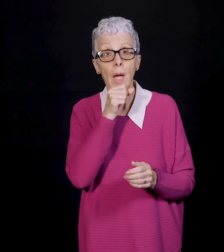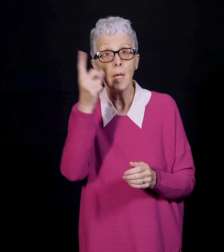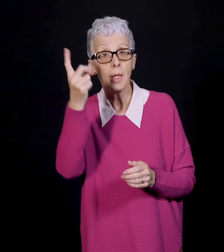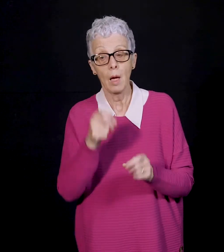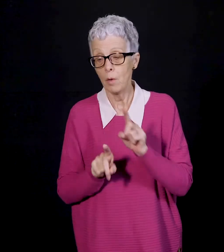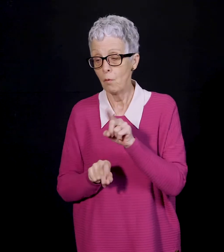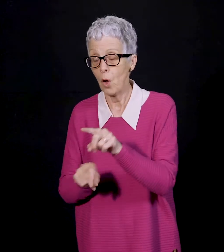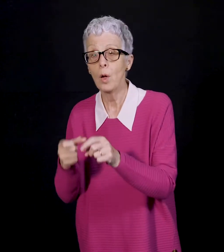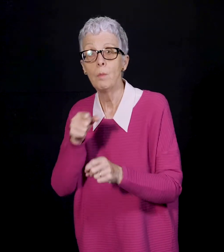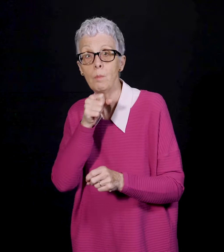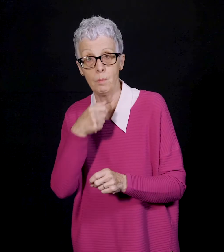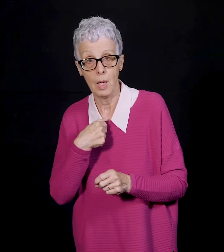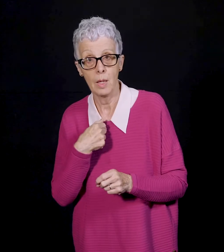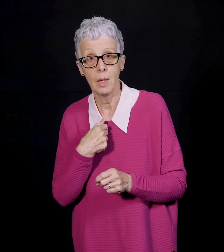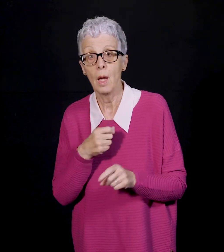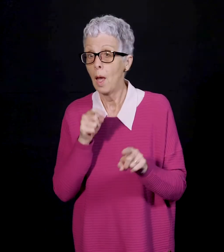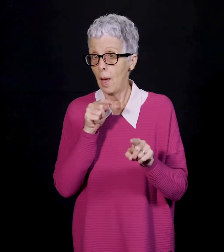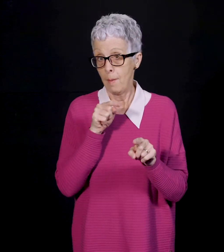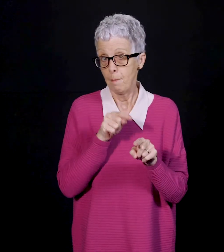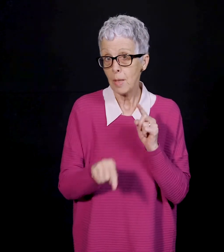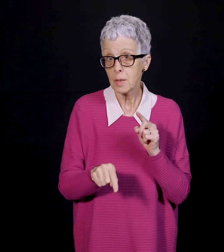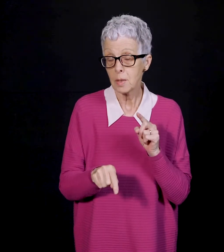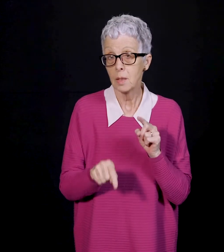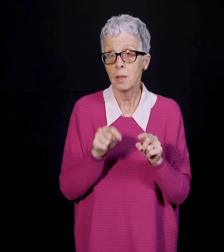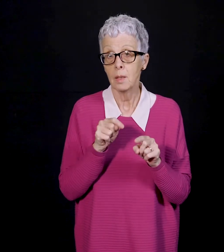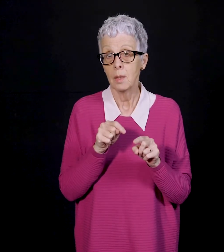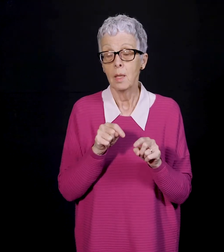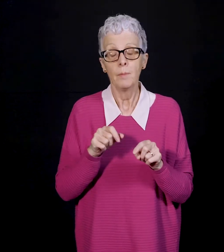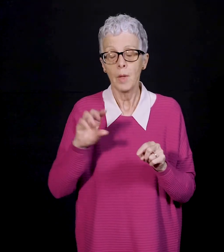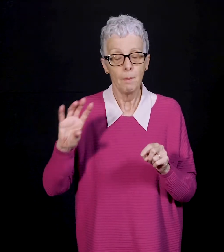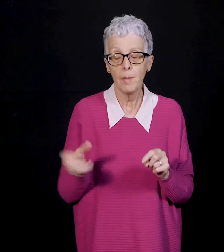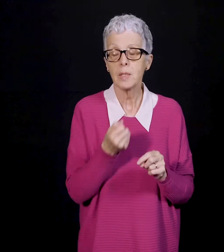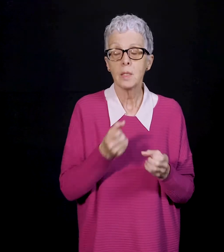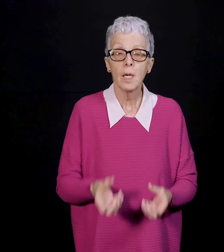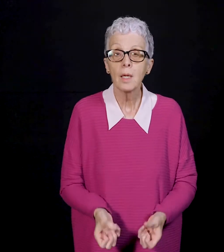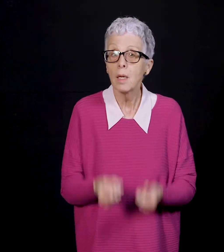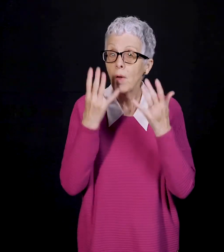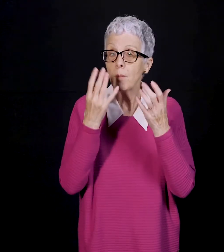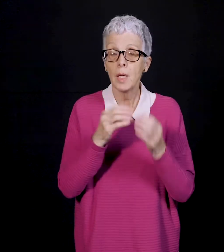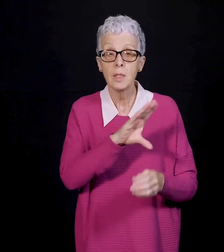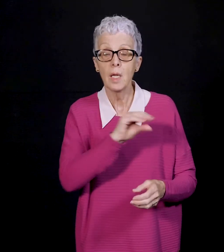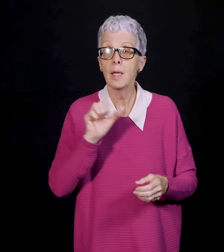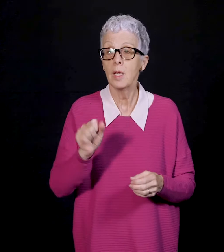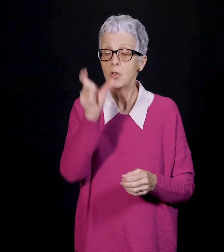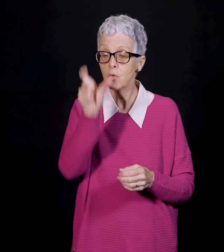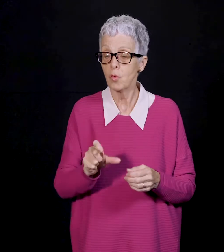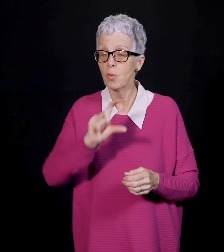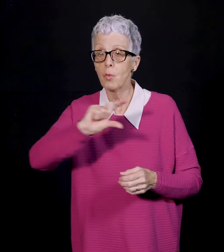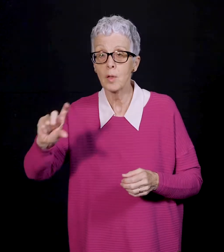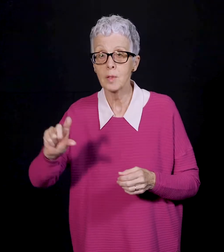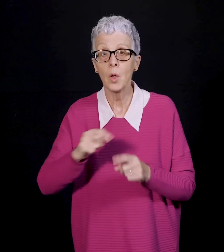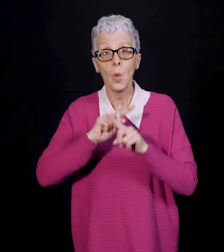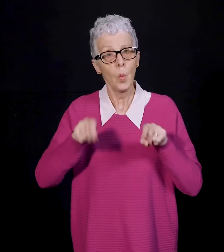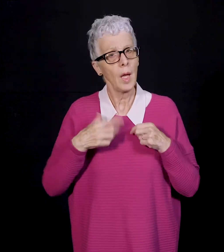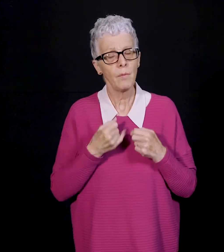me, he must deny himself, take up his cross daily and follow me." We too are called to